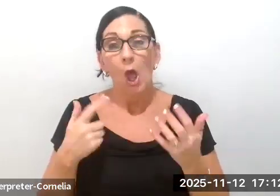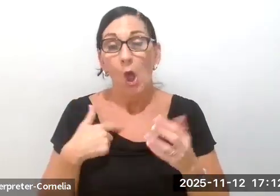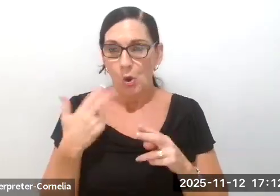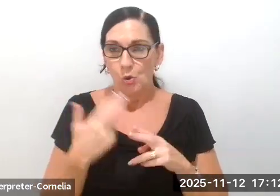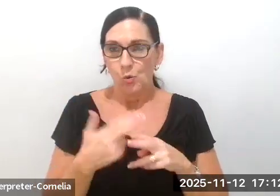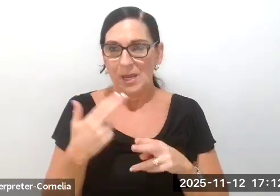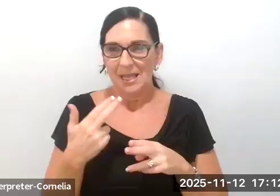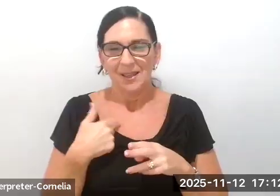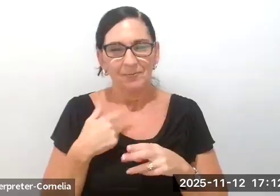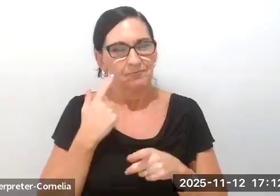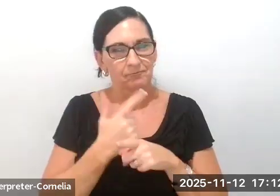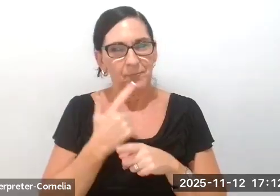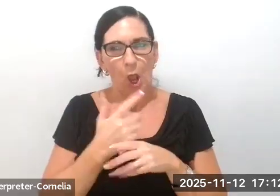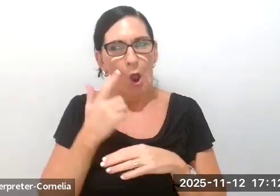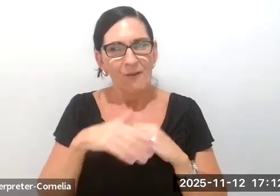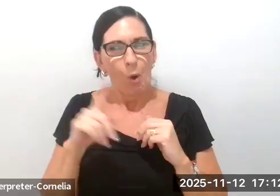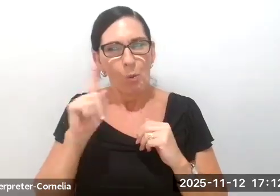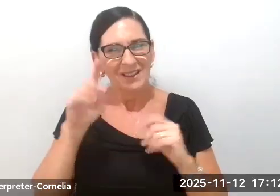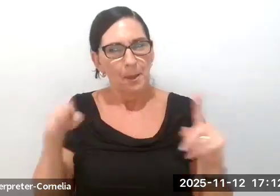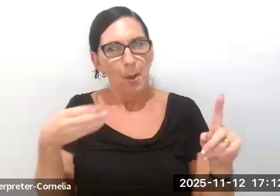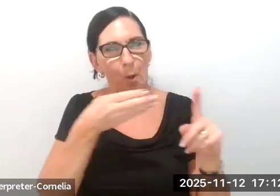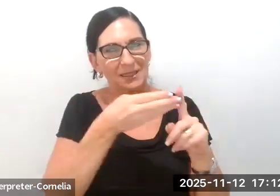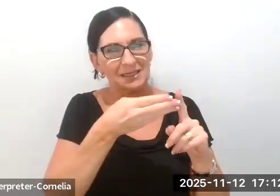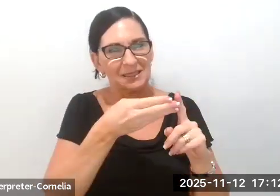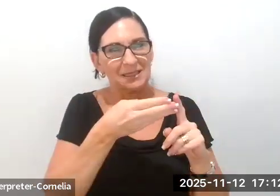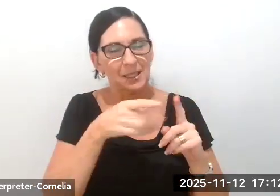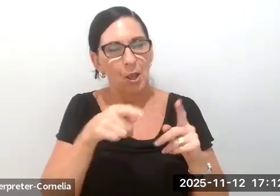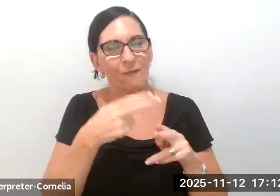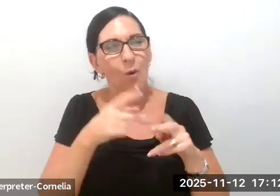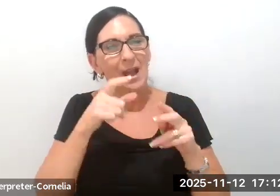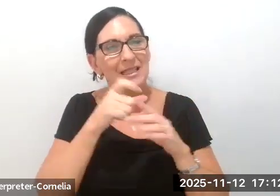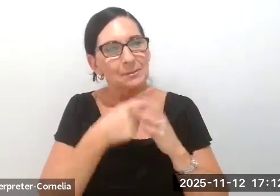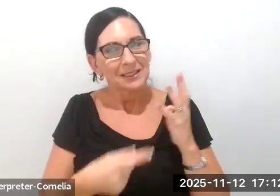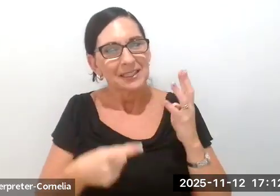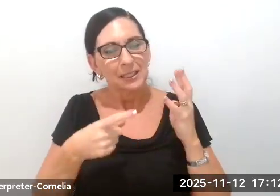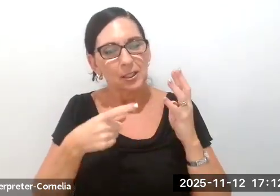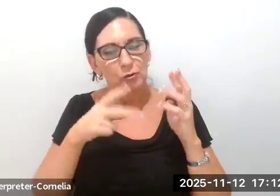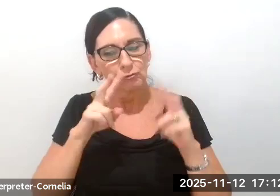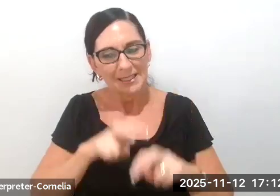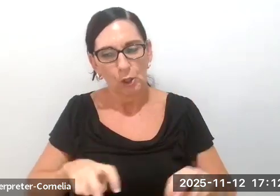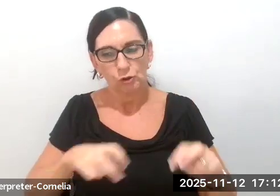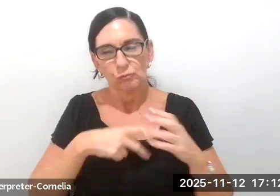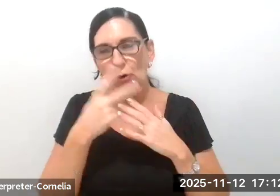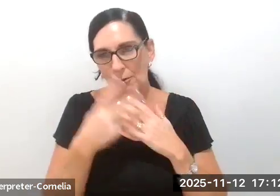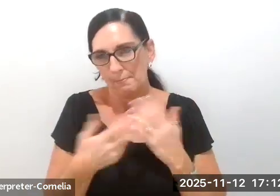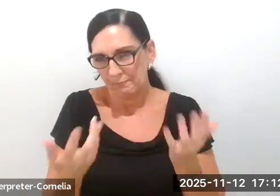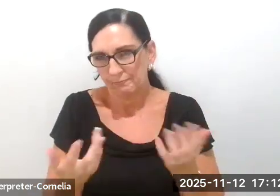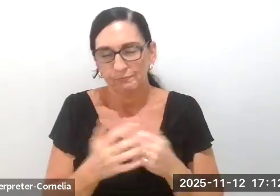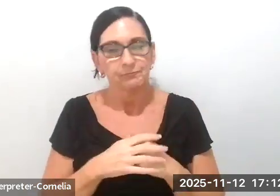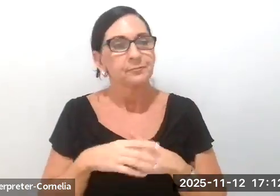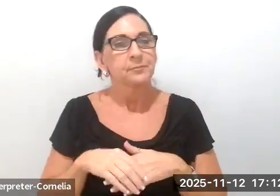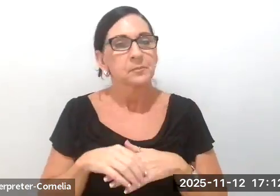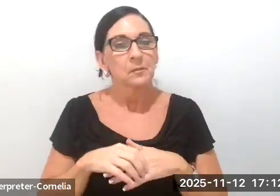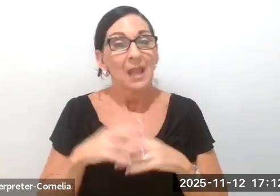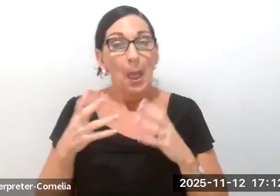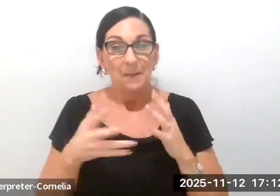quick look at the purpose of the Disability Research Leadership Program. We've established this program to